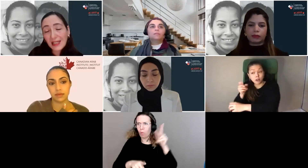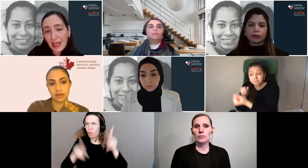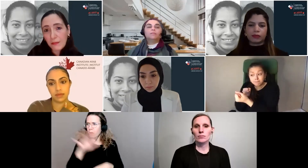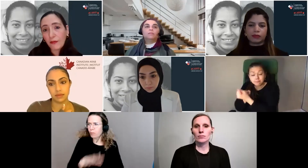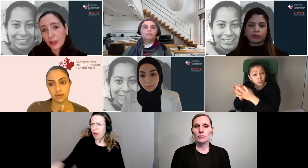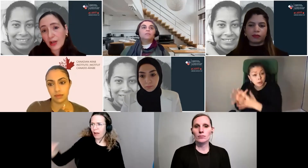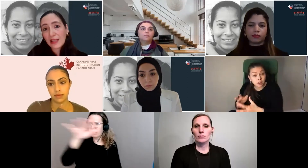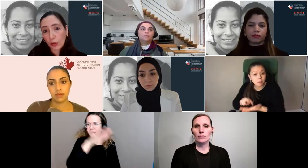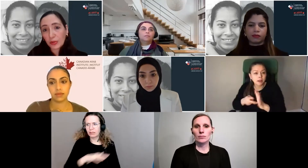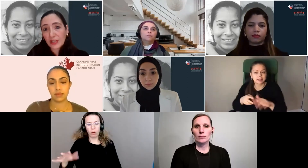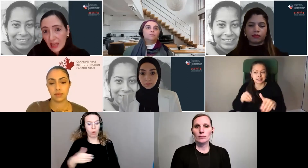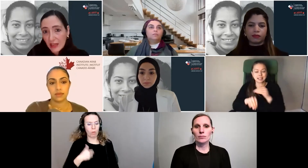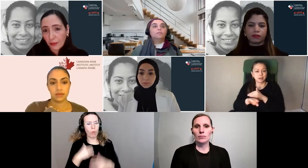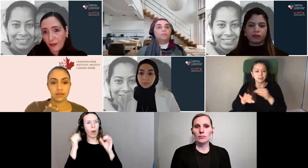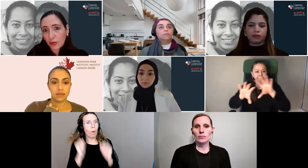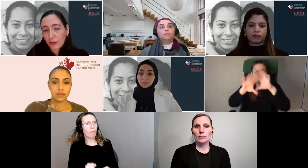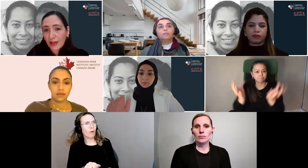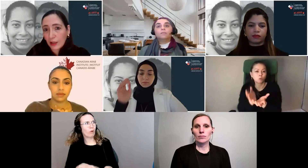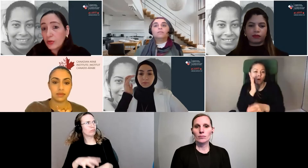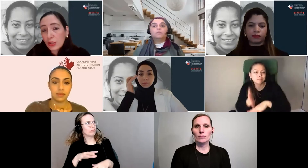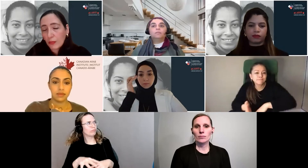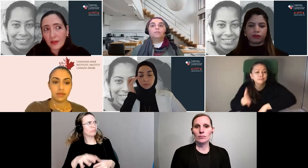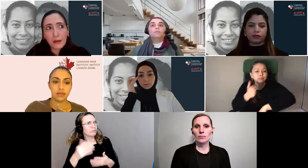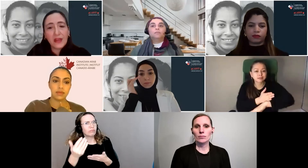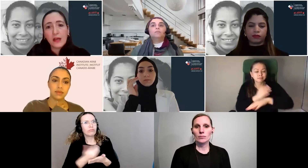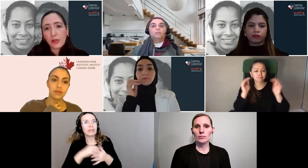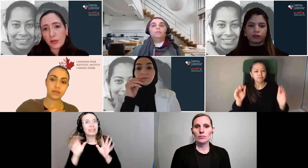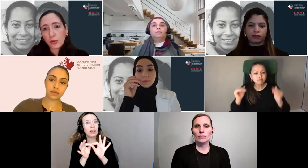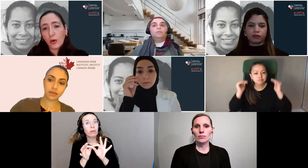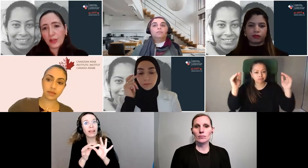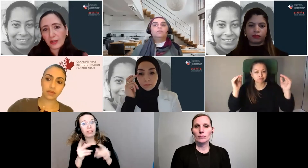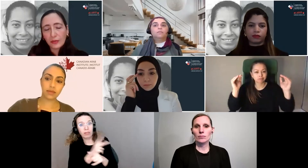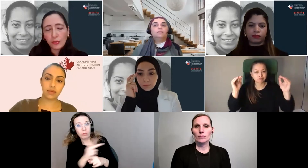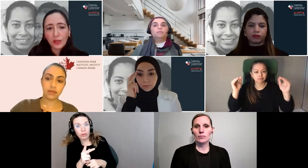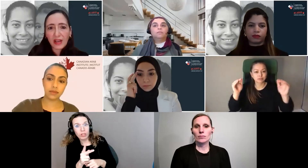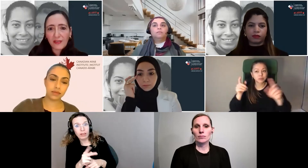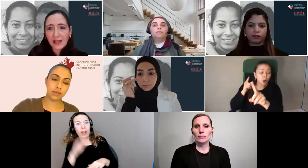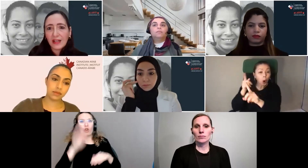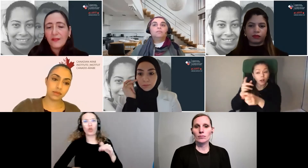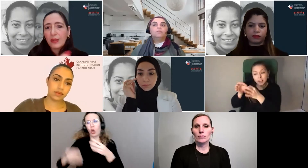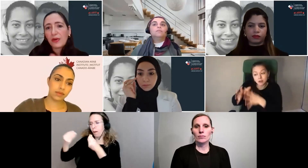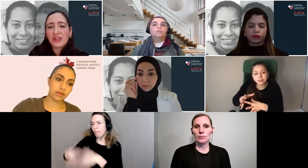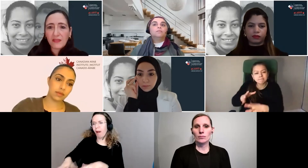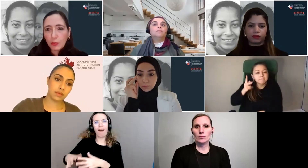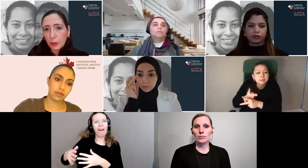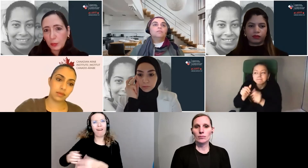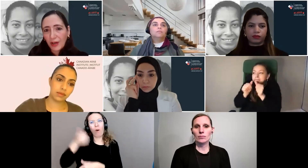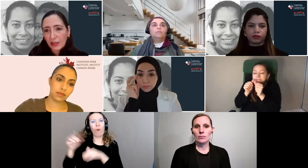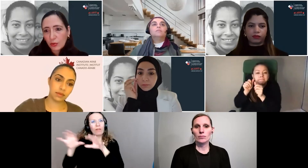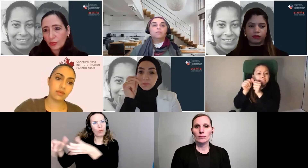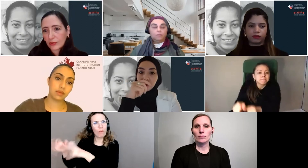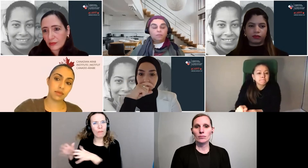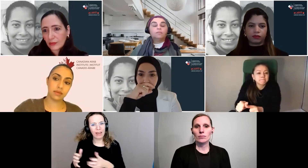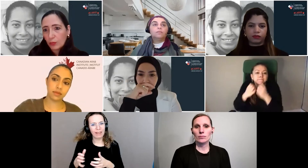can retain professional interpreters in the profession rather than losing some of them to other areas, the better service we will